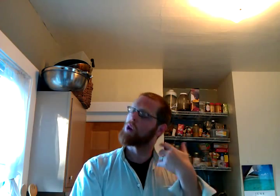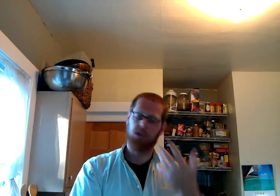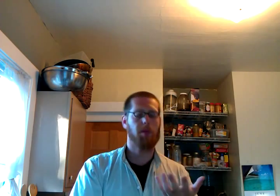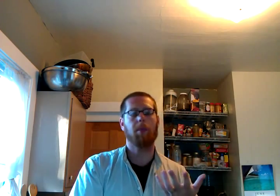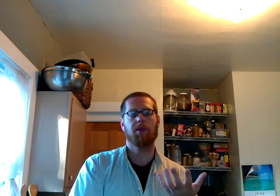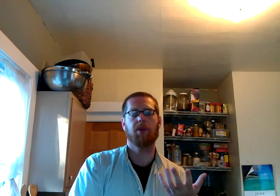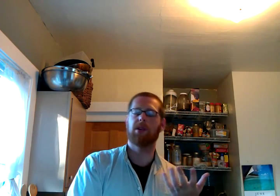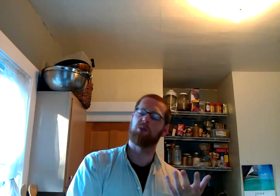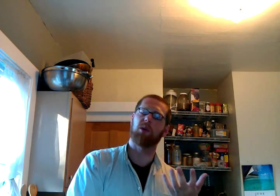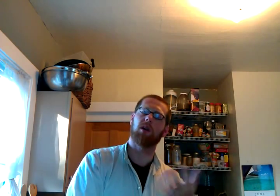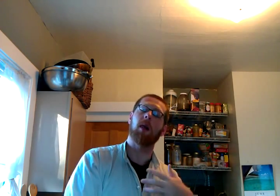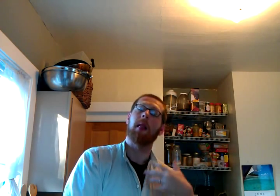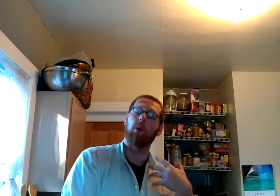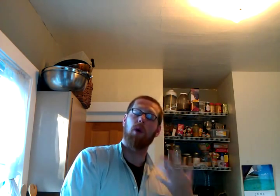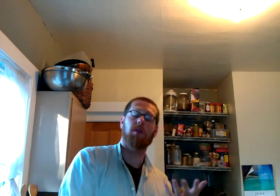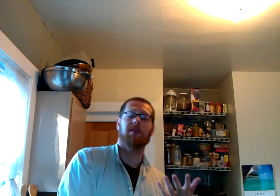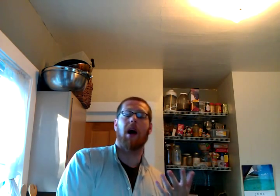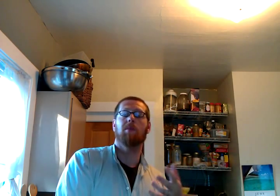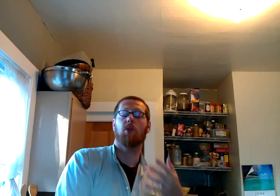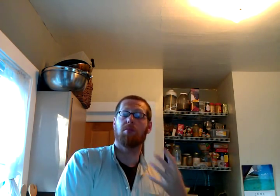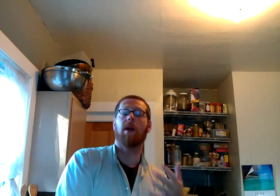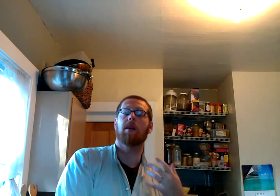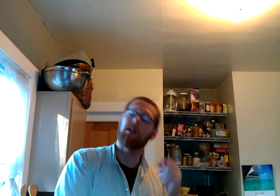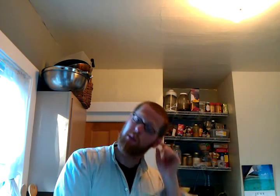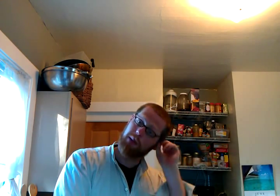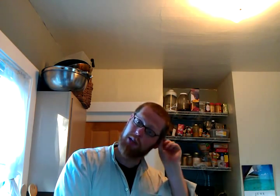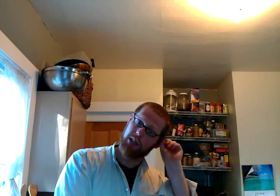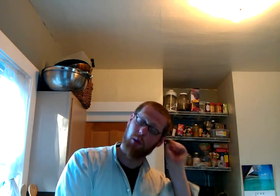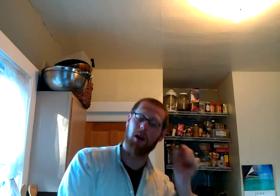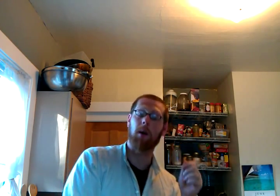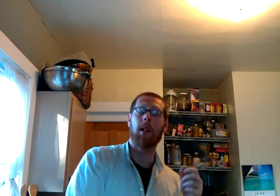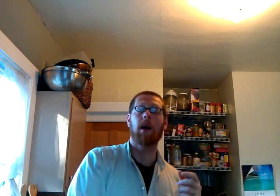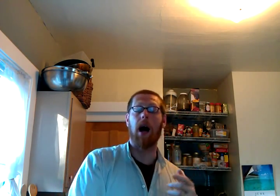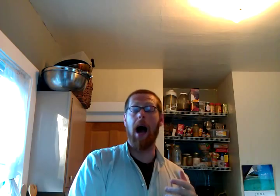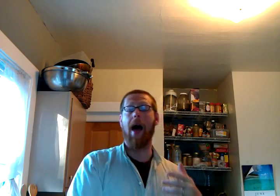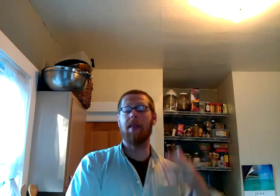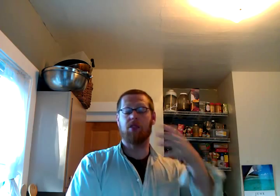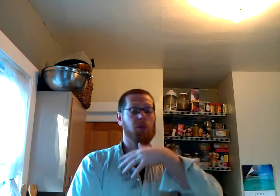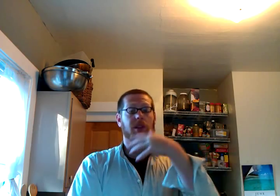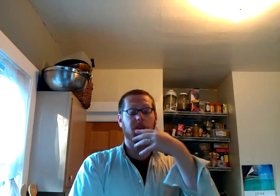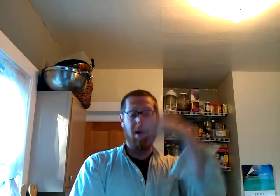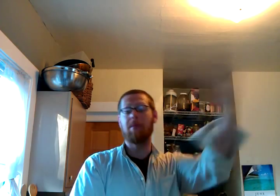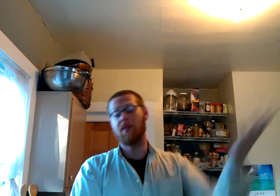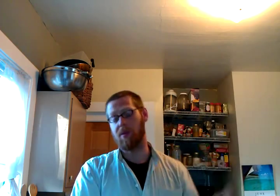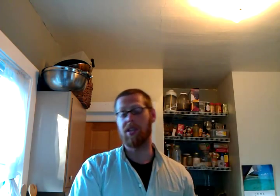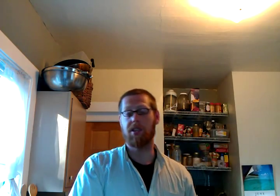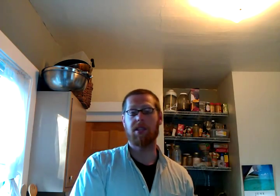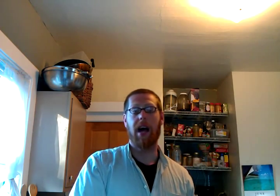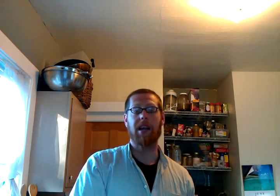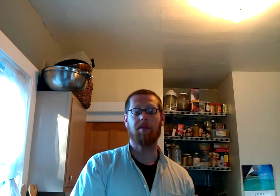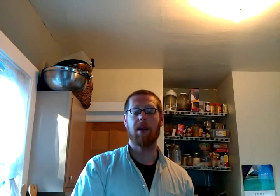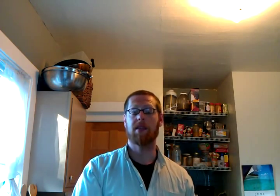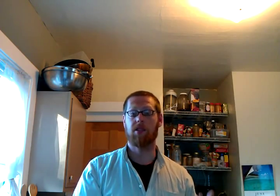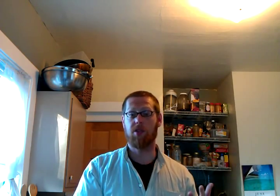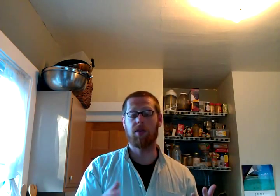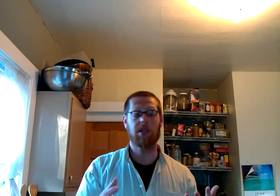worship opportunities were and where the times for prayer and contemplation are. As the religious member of the Religious Society of Friends, that's certainly